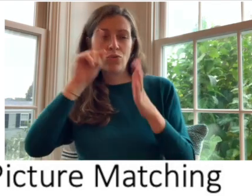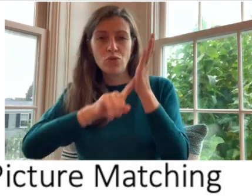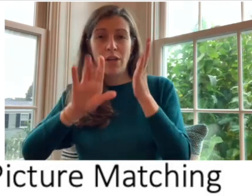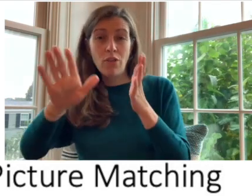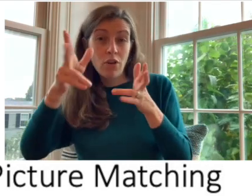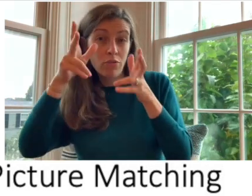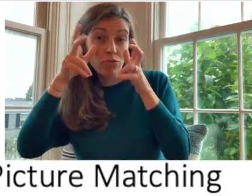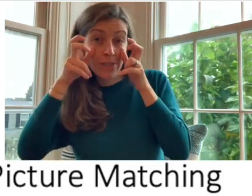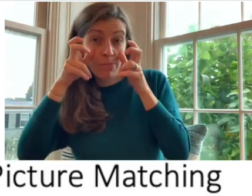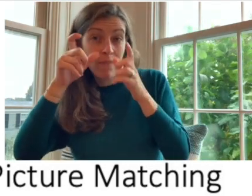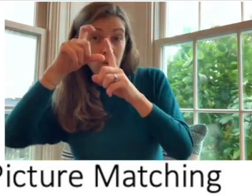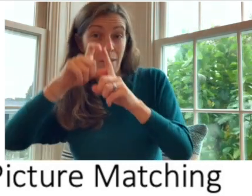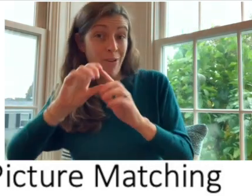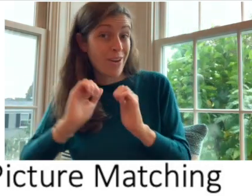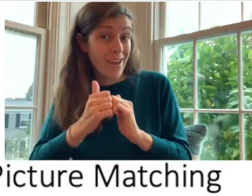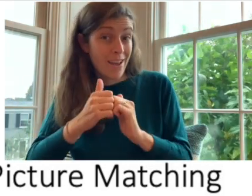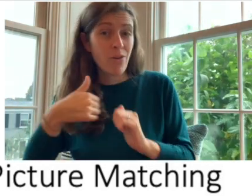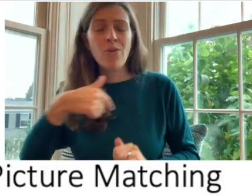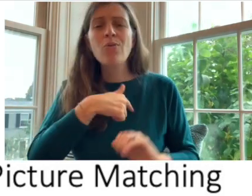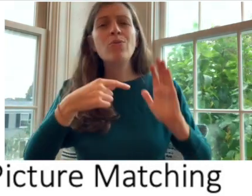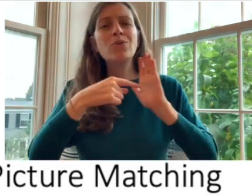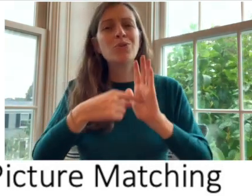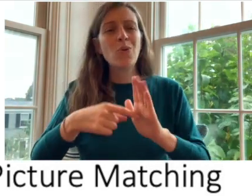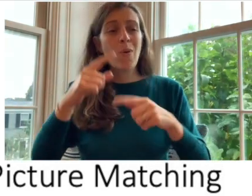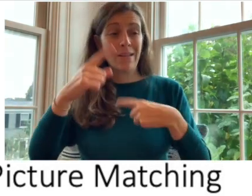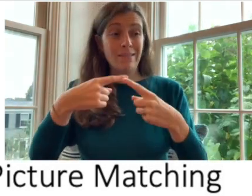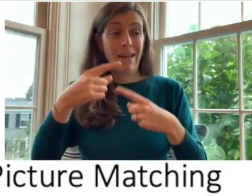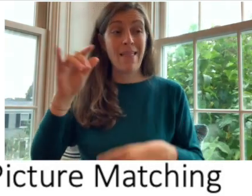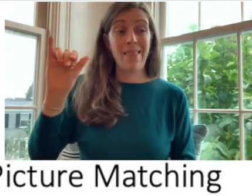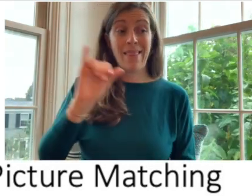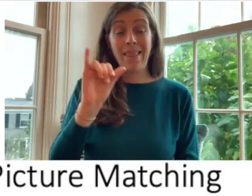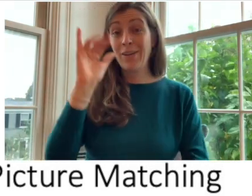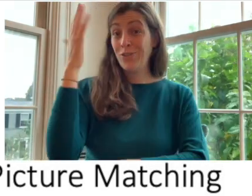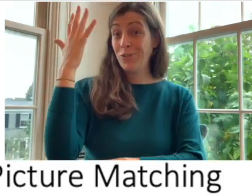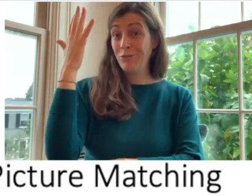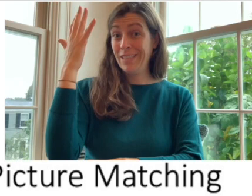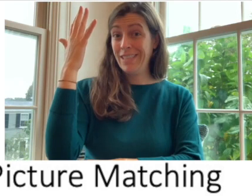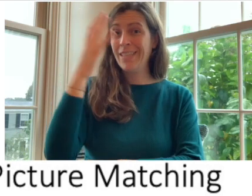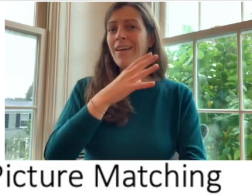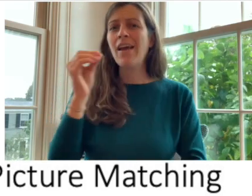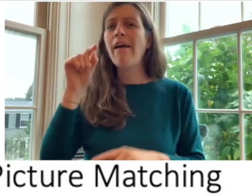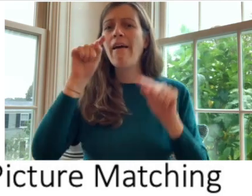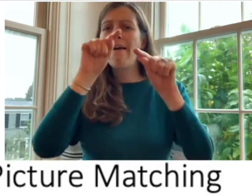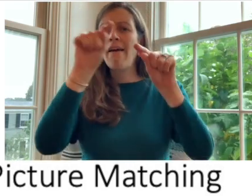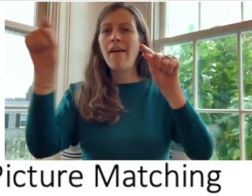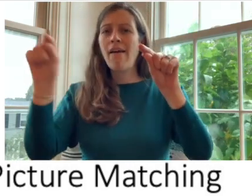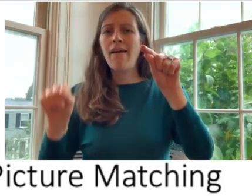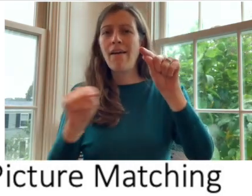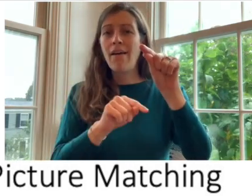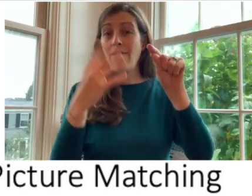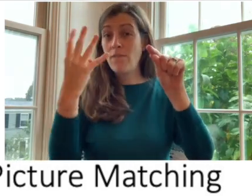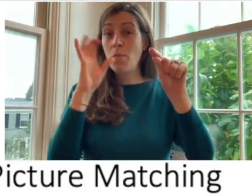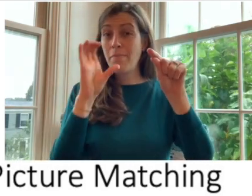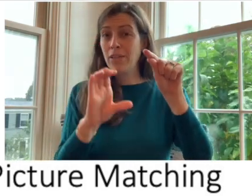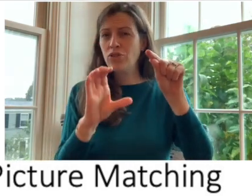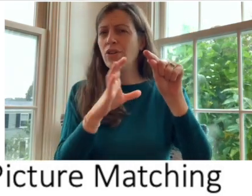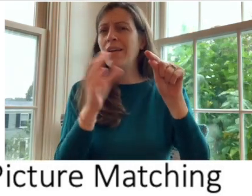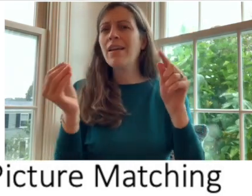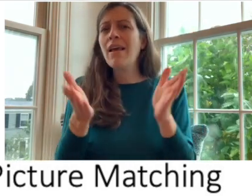corresponded. So we expected the child to sign bird. And then their receptive vocabulary was examined using a picture